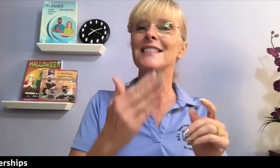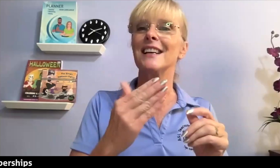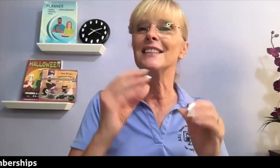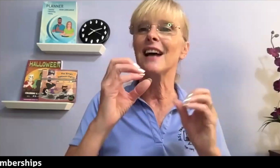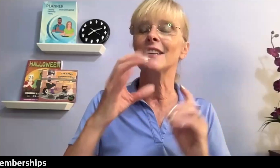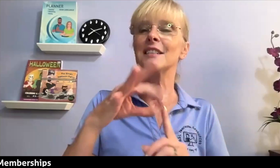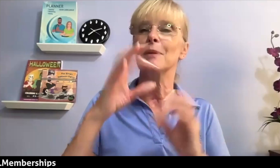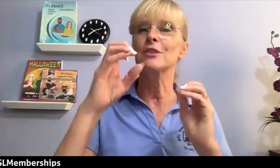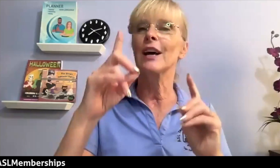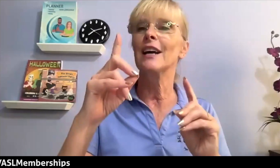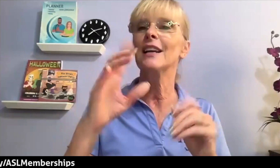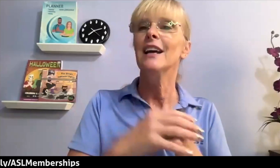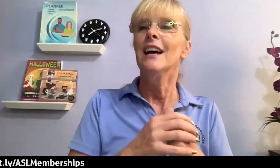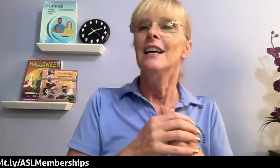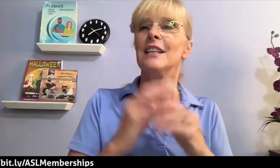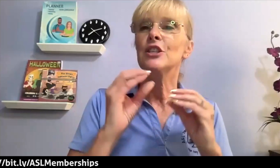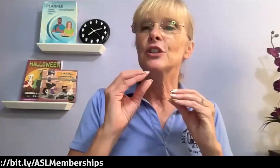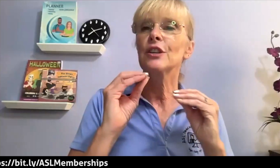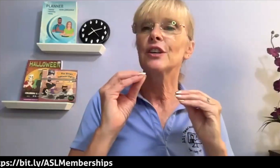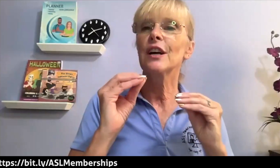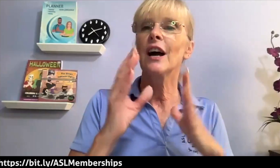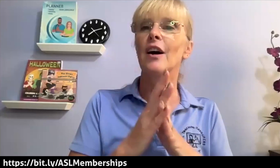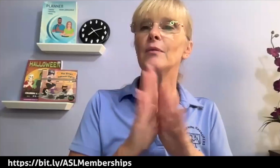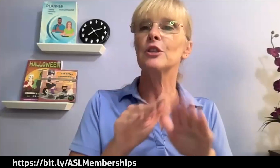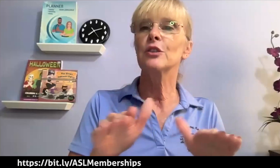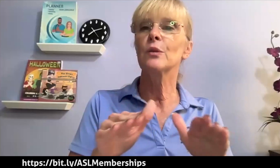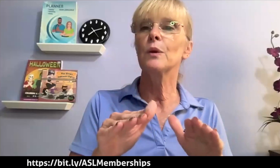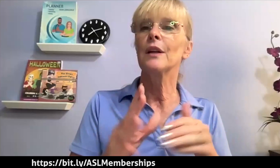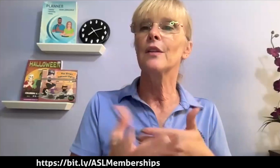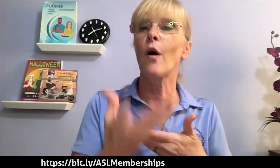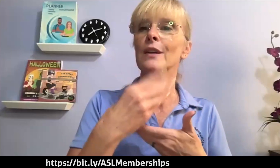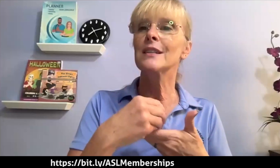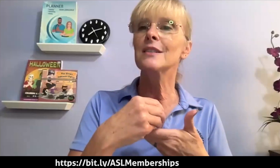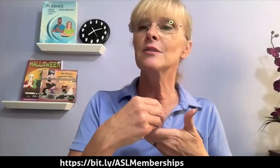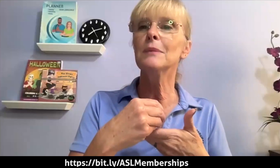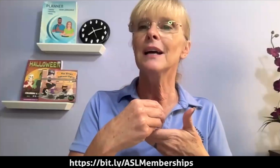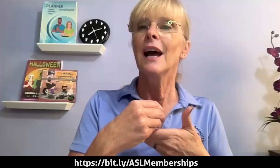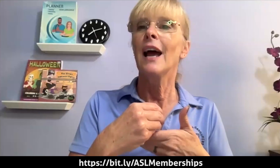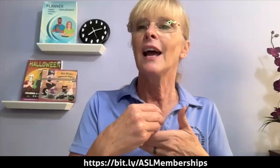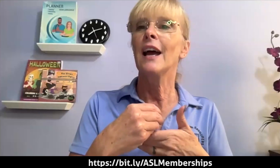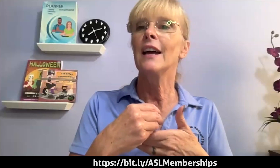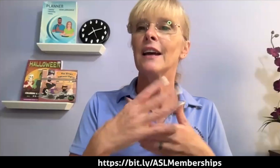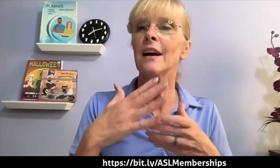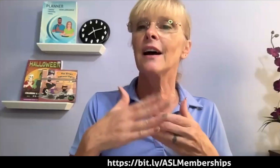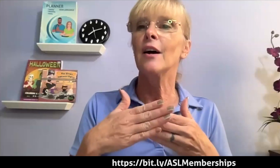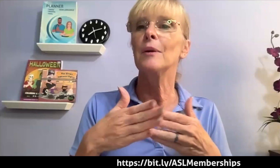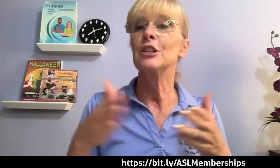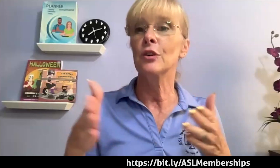see it. I see special ed, teacher, children with autism, and in